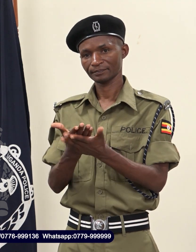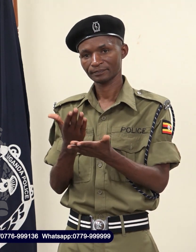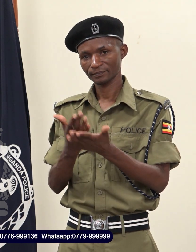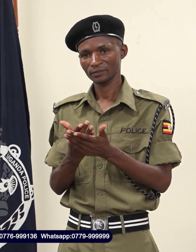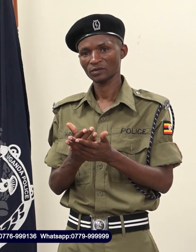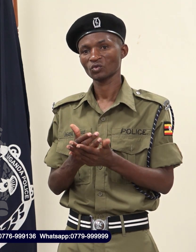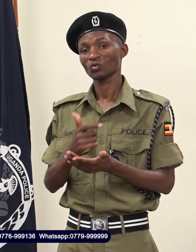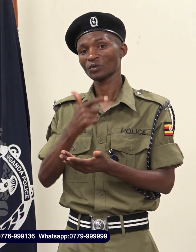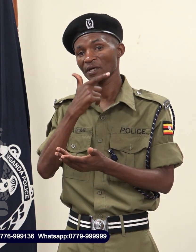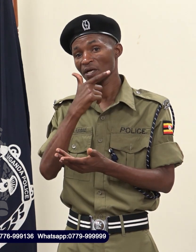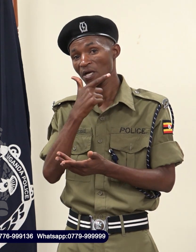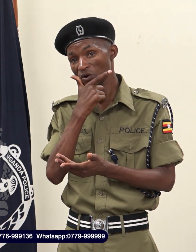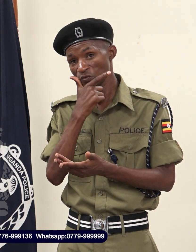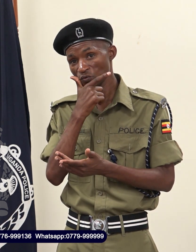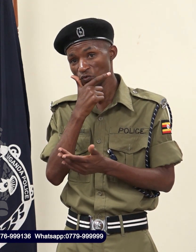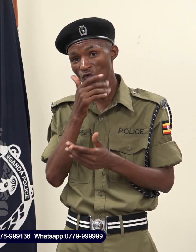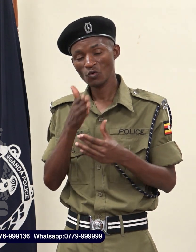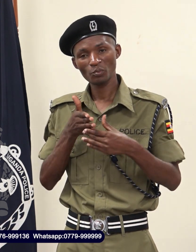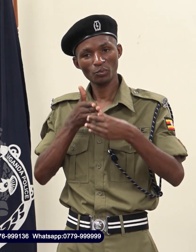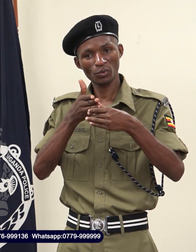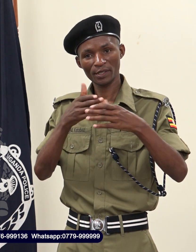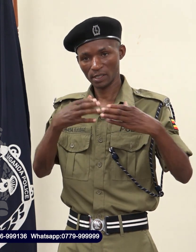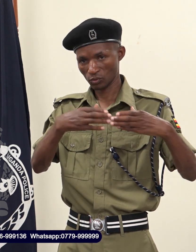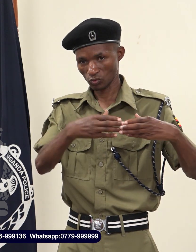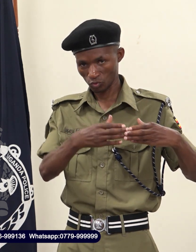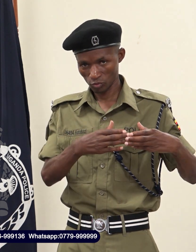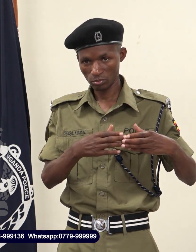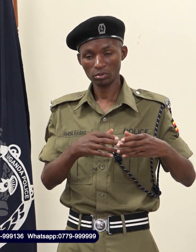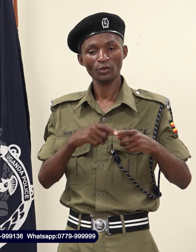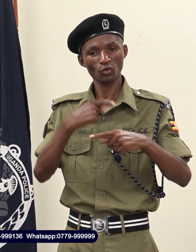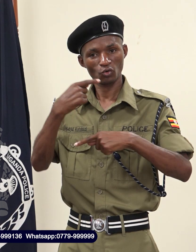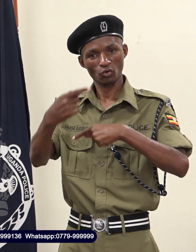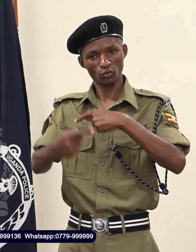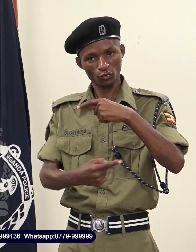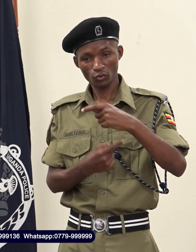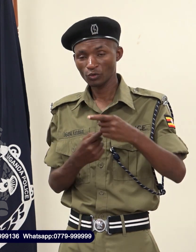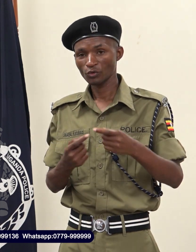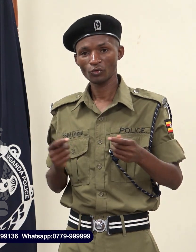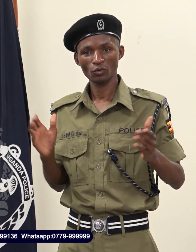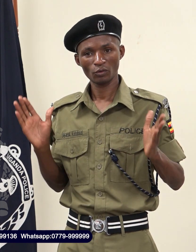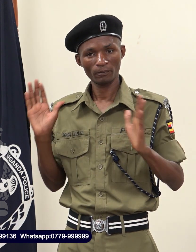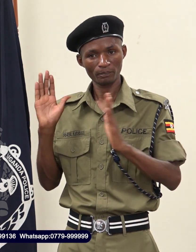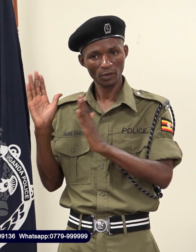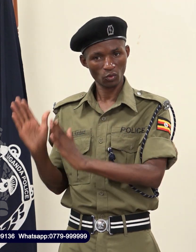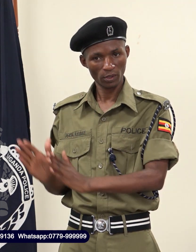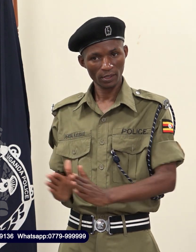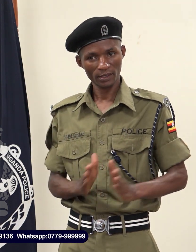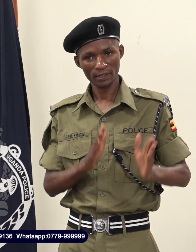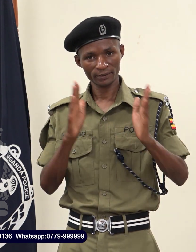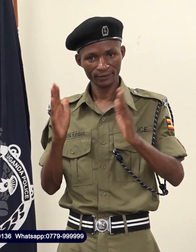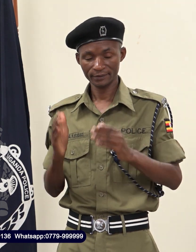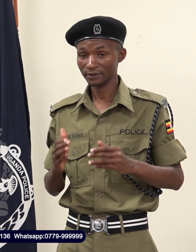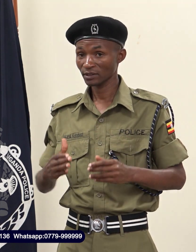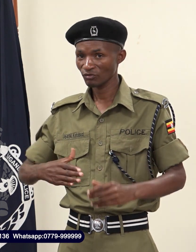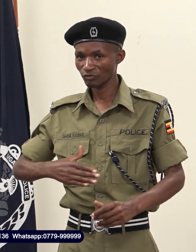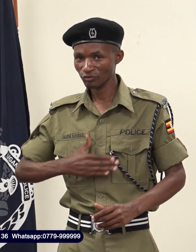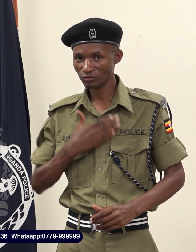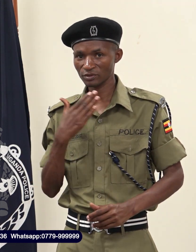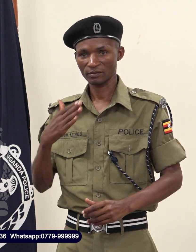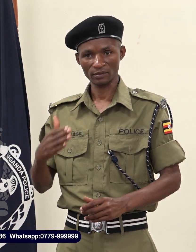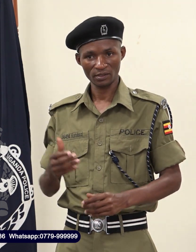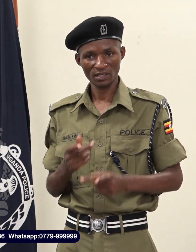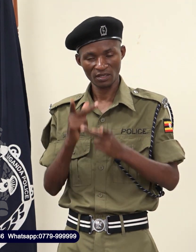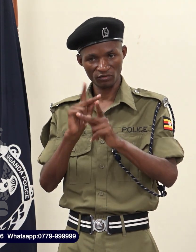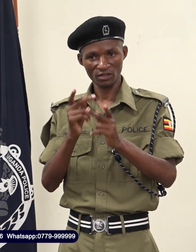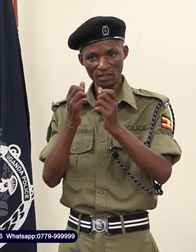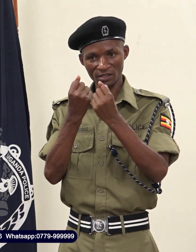the NUP leadership, to continue conducting their mobilization tours in a very safe